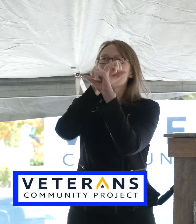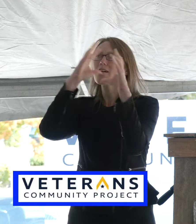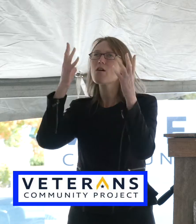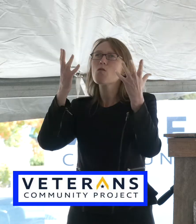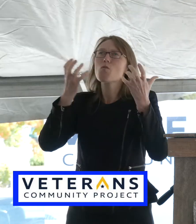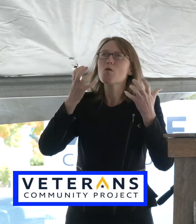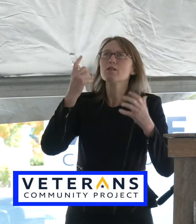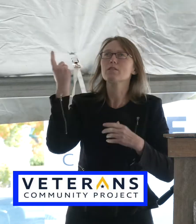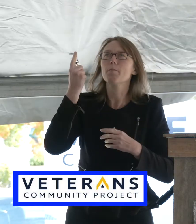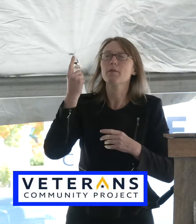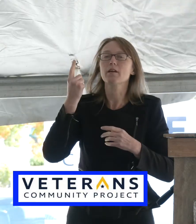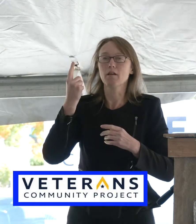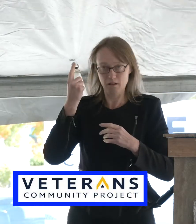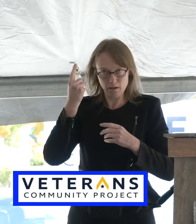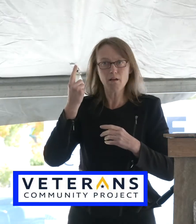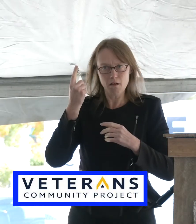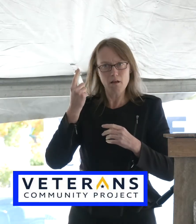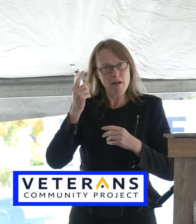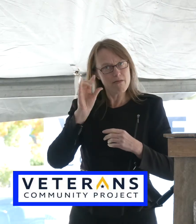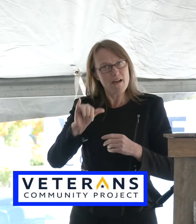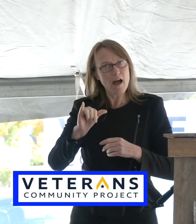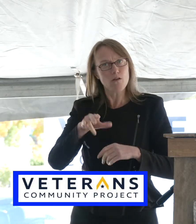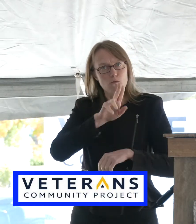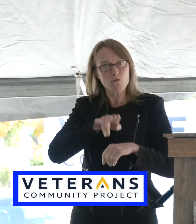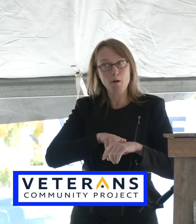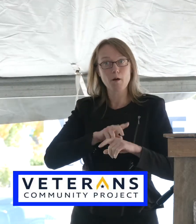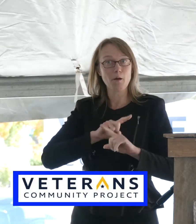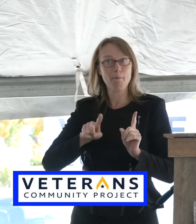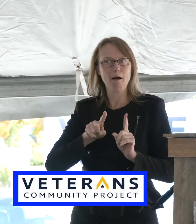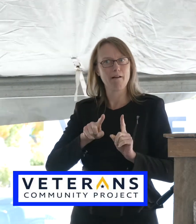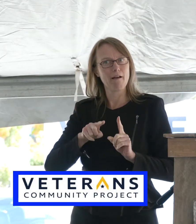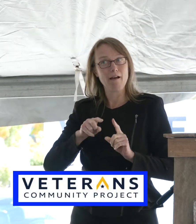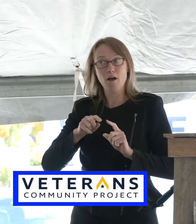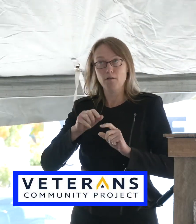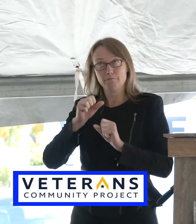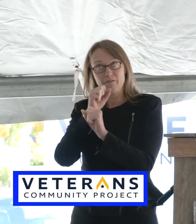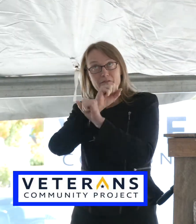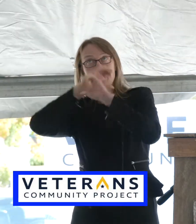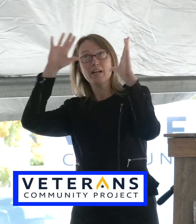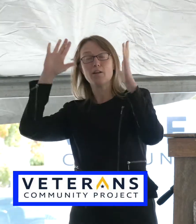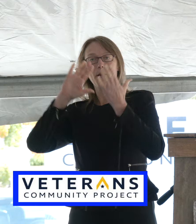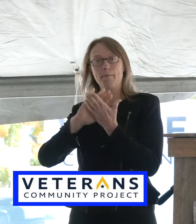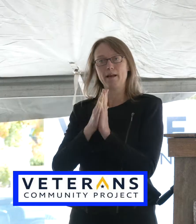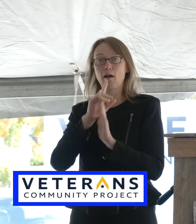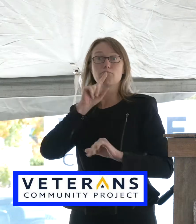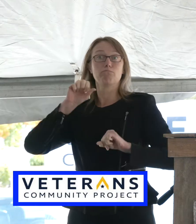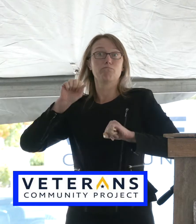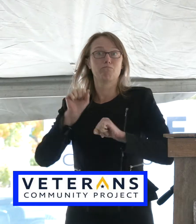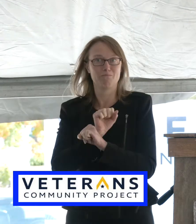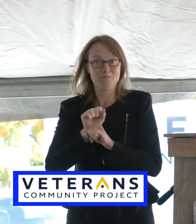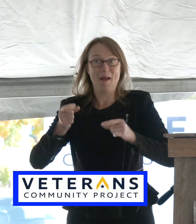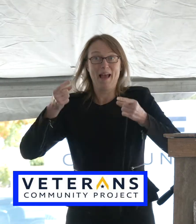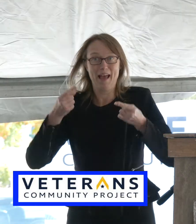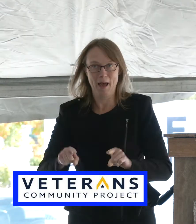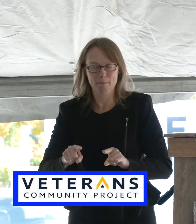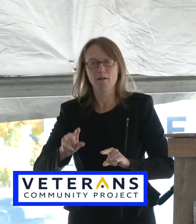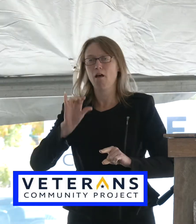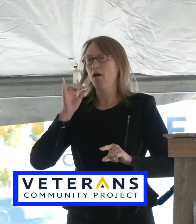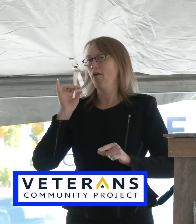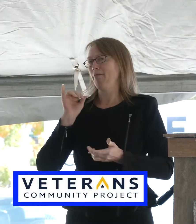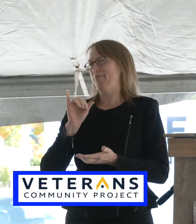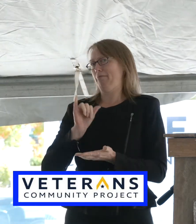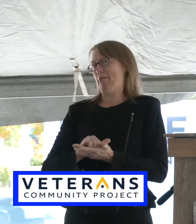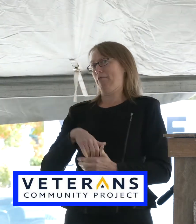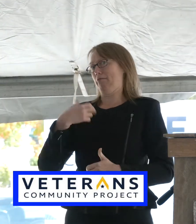action. And how I got involved with that, I just truly believe it's about helping veterans. It's not